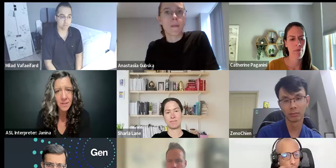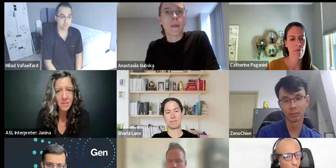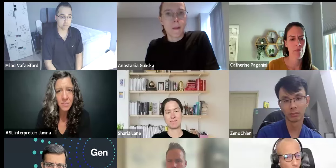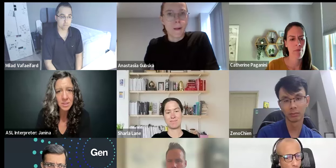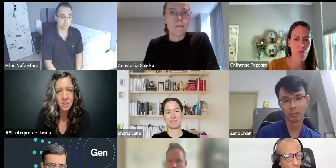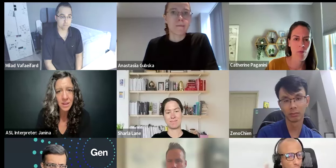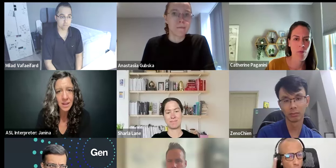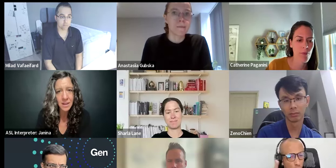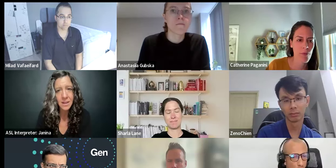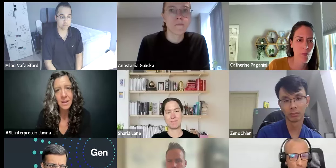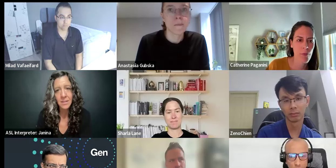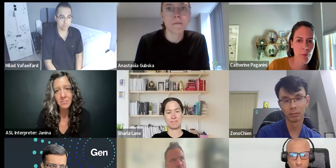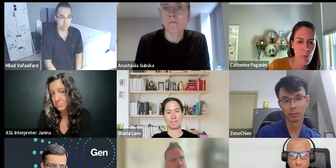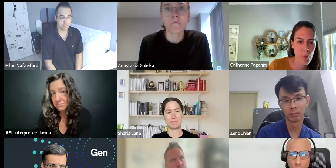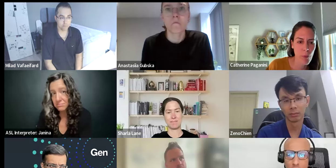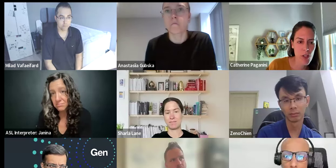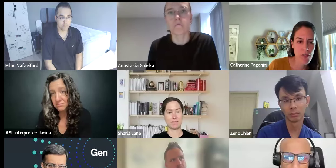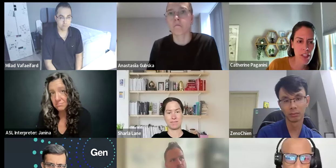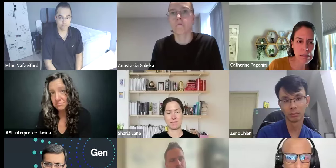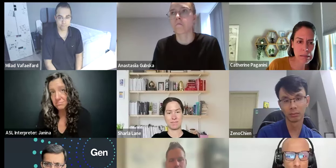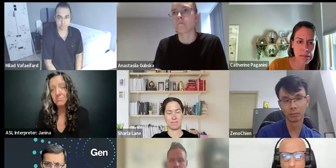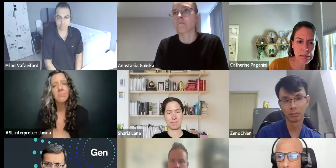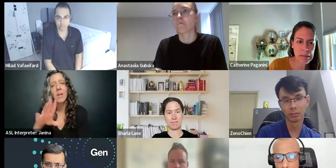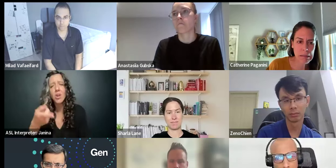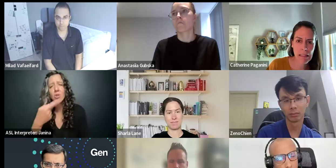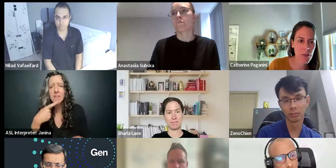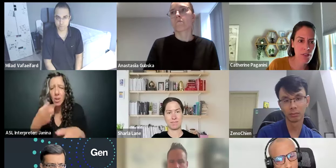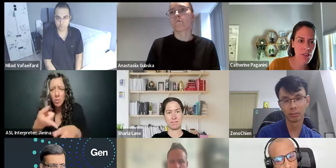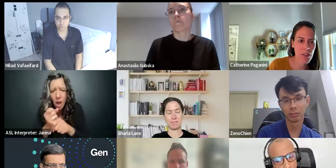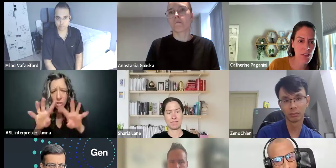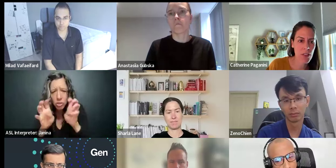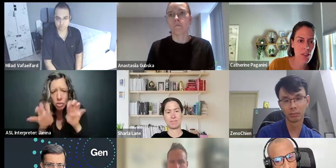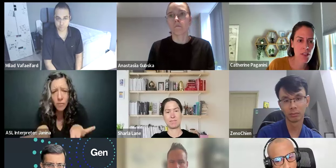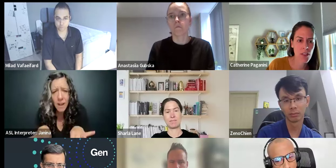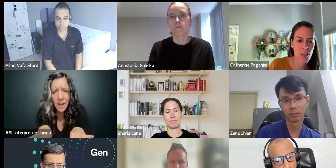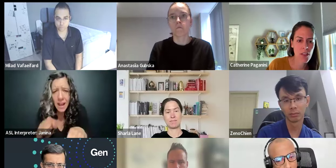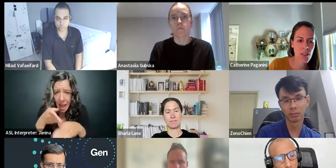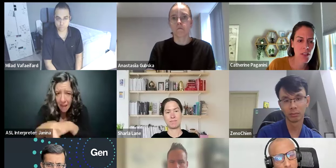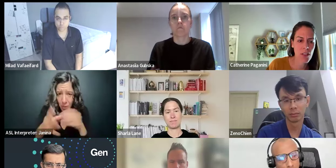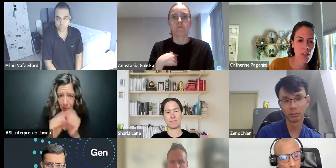else have any information on that? Which survey? I don't know.